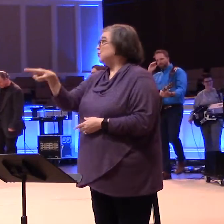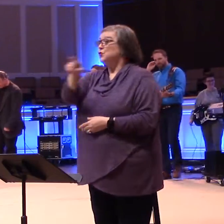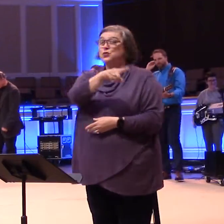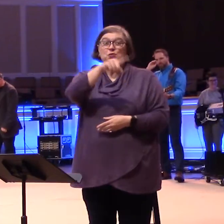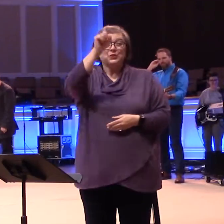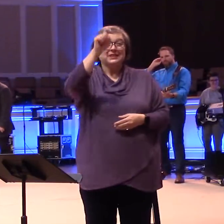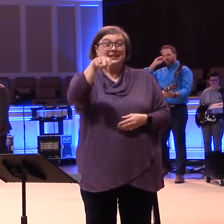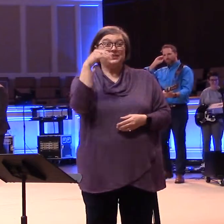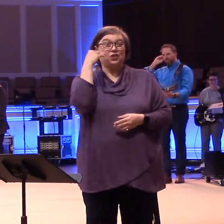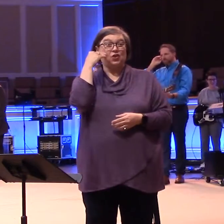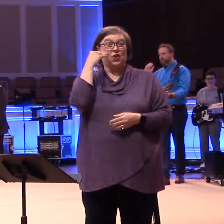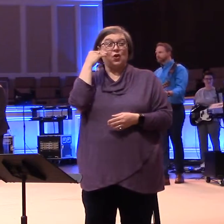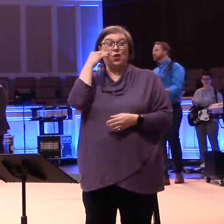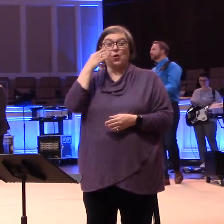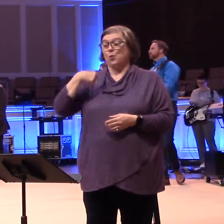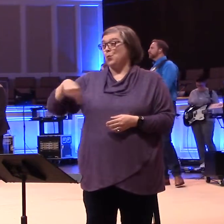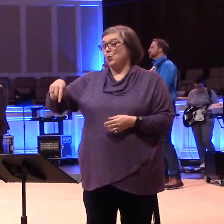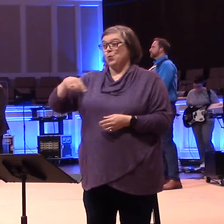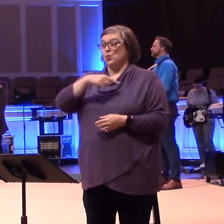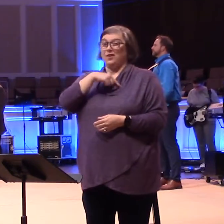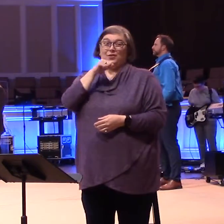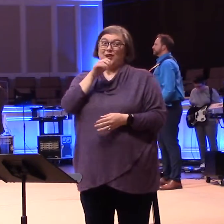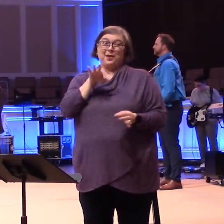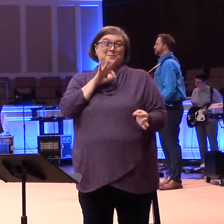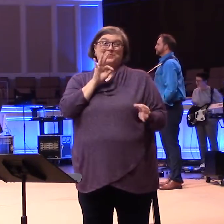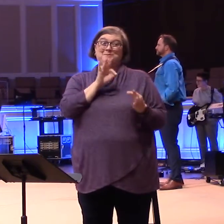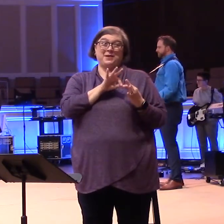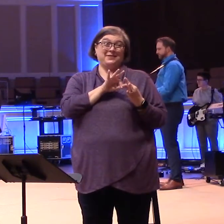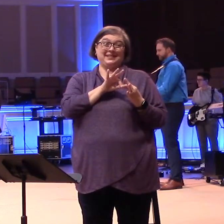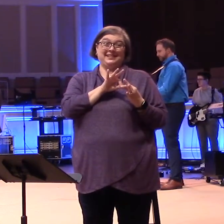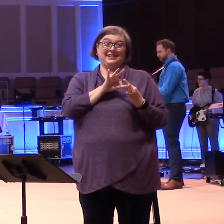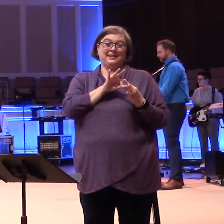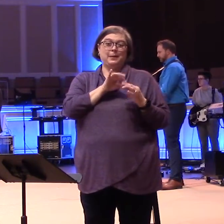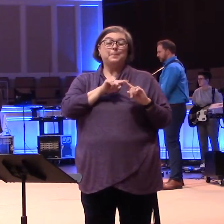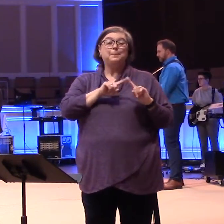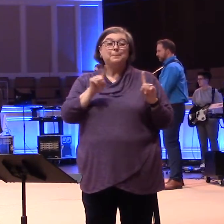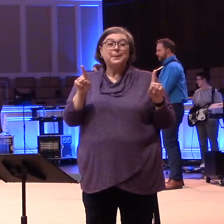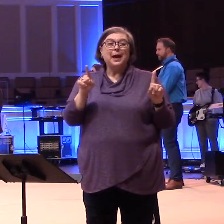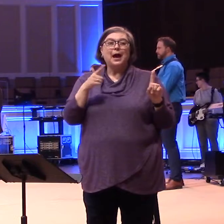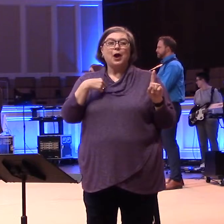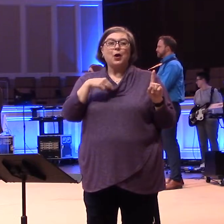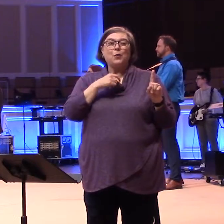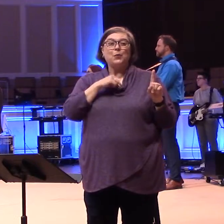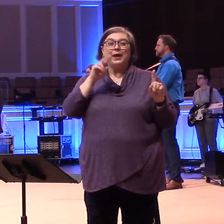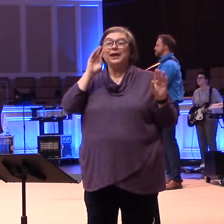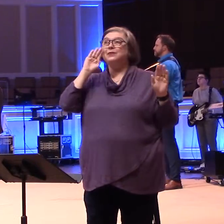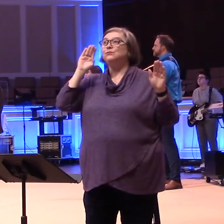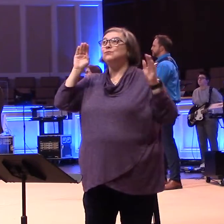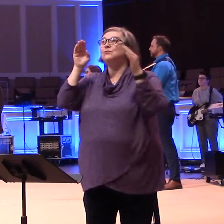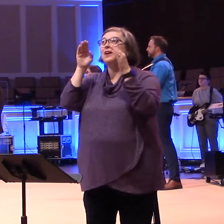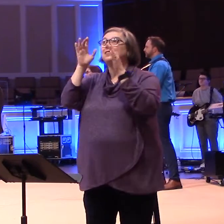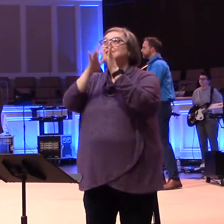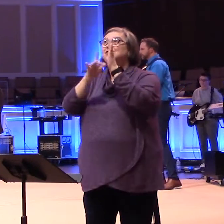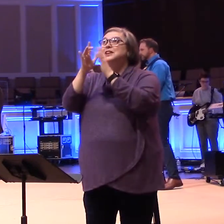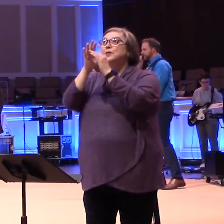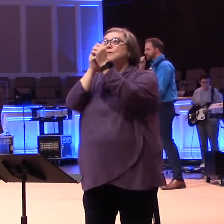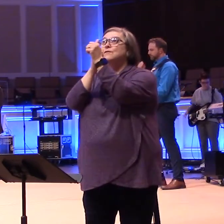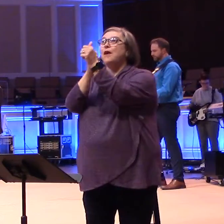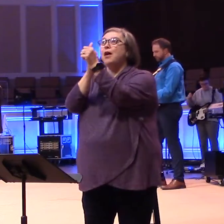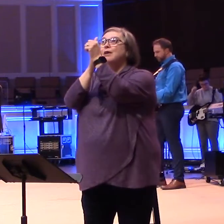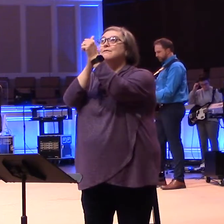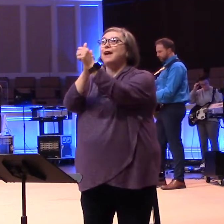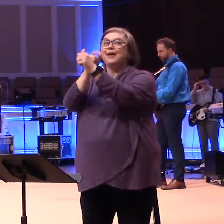Know that we're not perfect, but we've set our eyes on Jesus and we're following